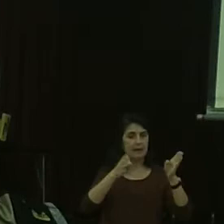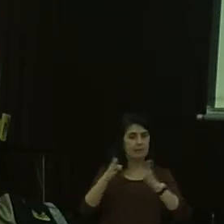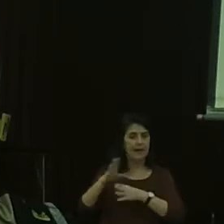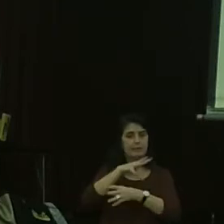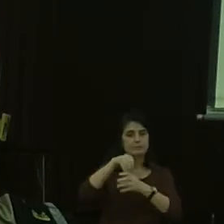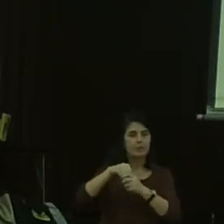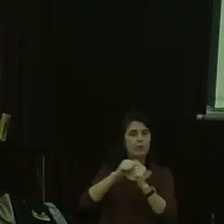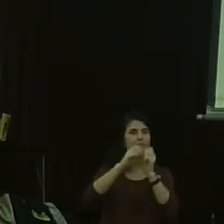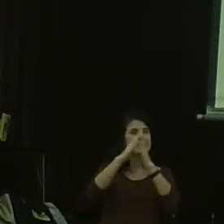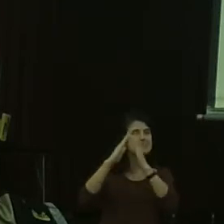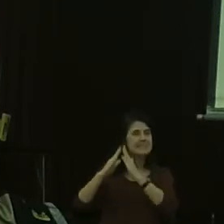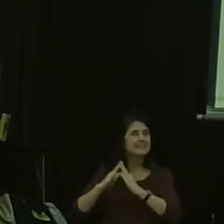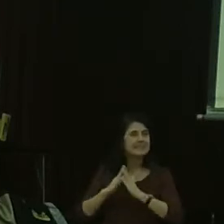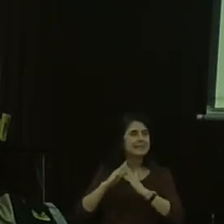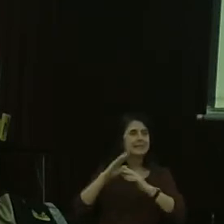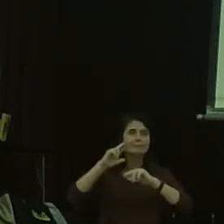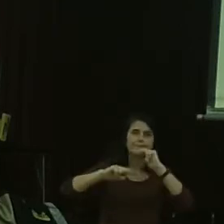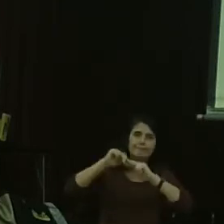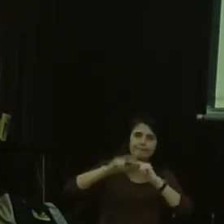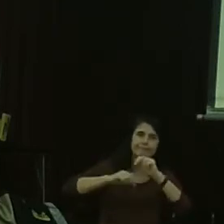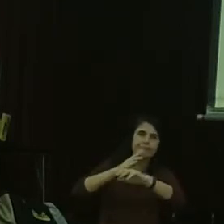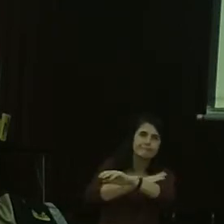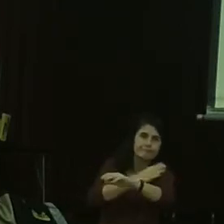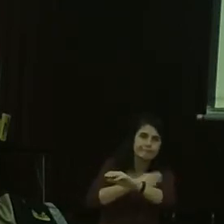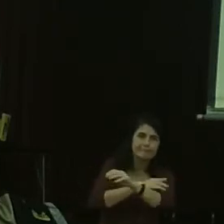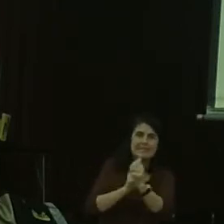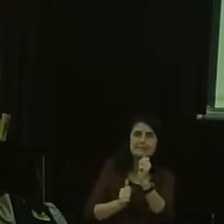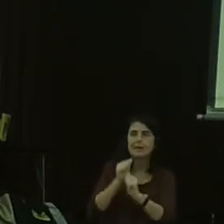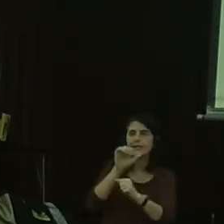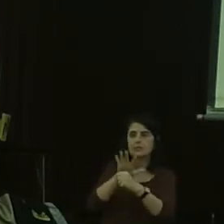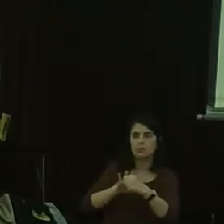efforts when it comes to, like, we're going to get this from the South area.